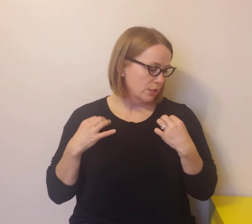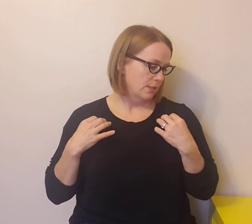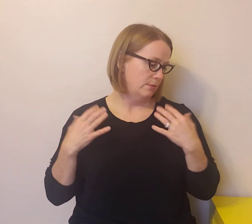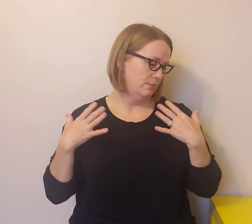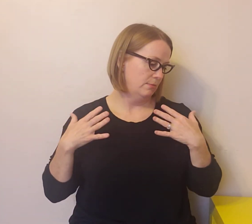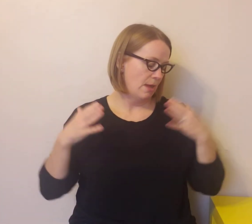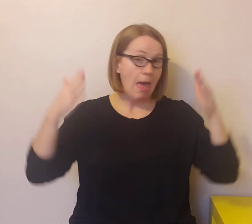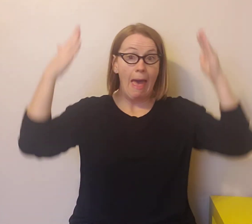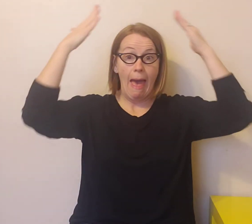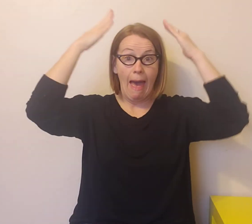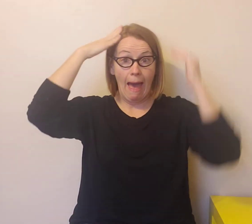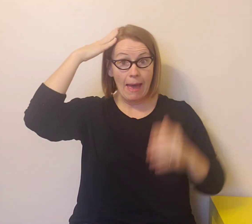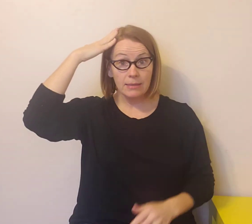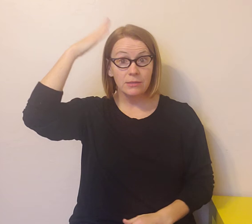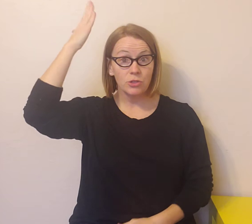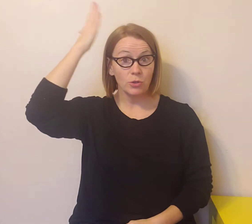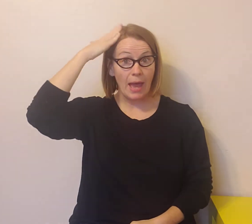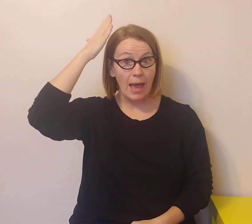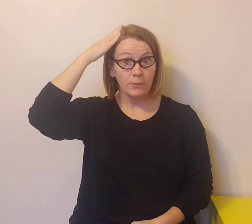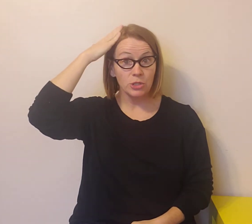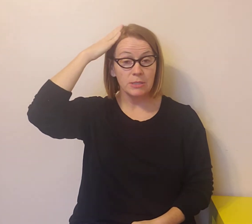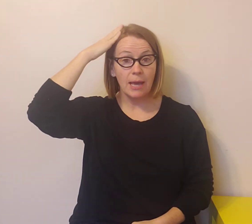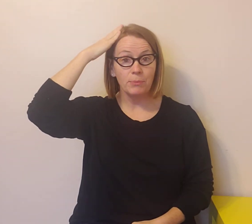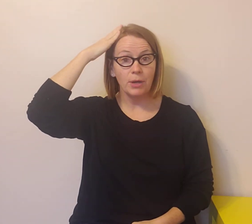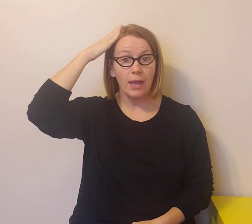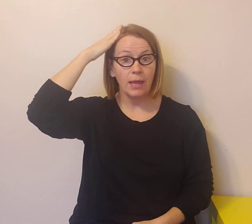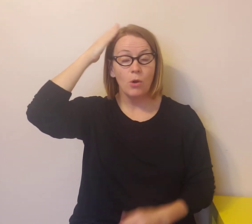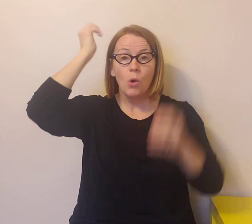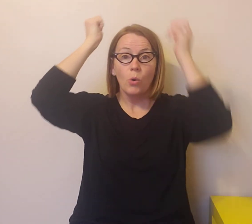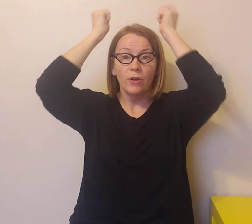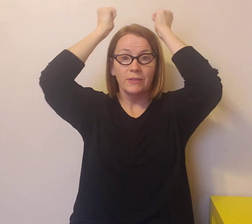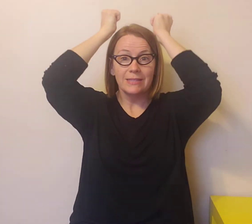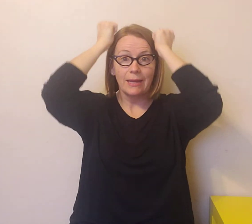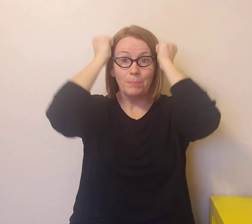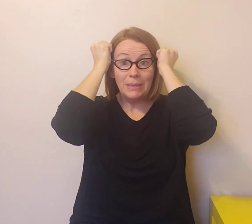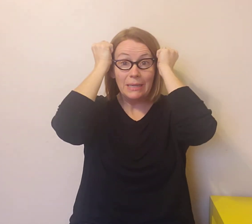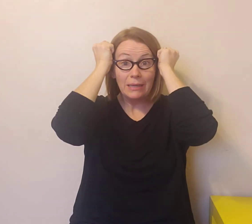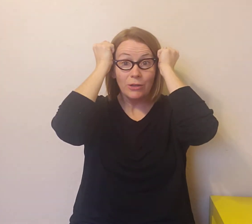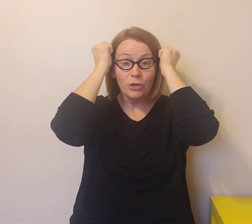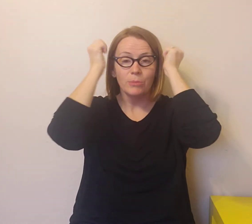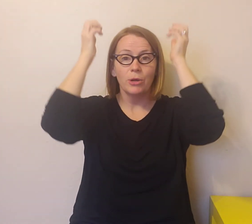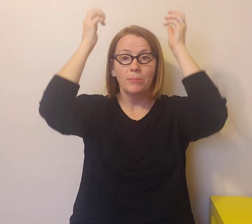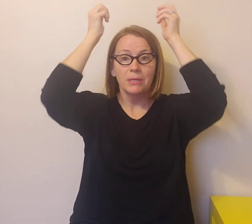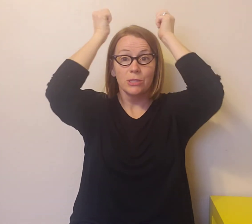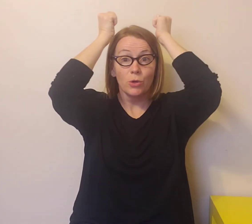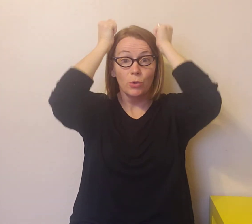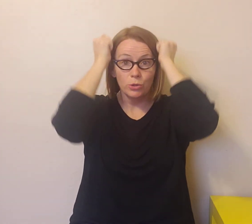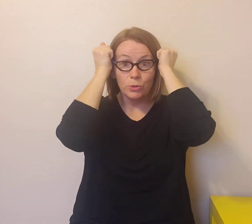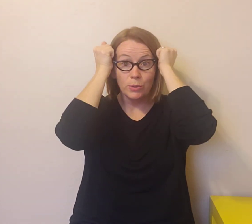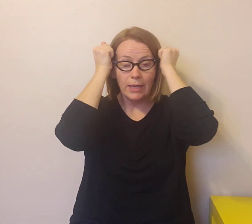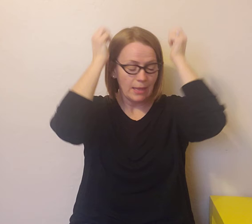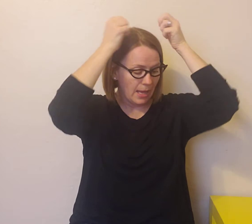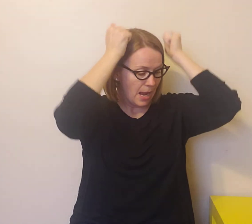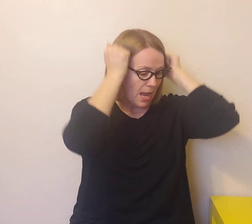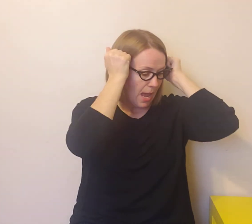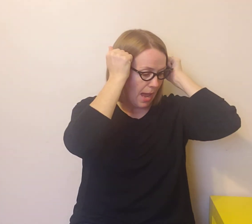hat so your hat would just tap your head or if it's like a beanie that you're gonna put on because it's cold you would do like that a